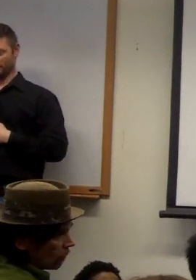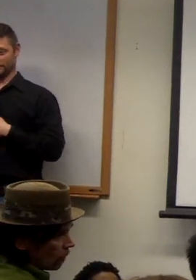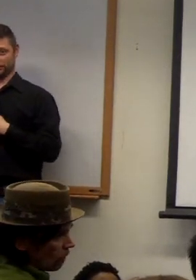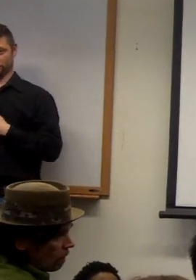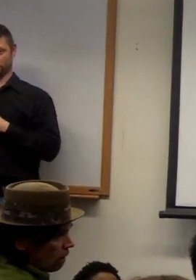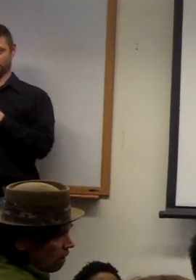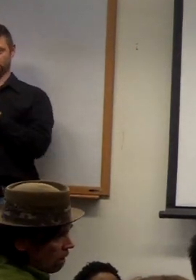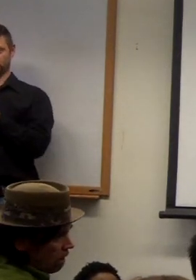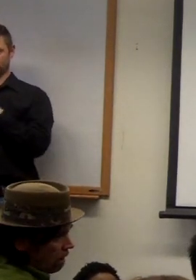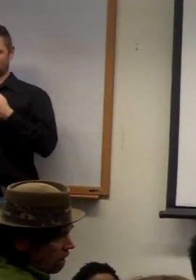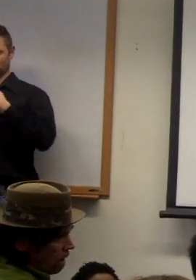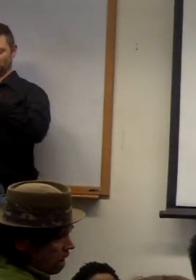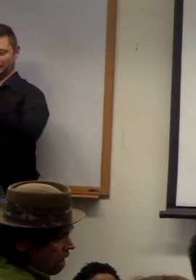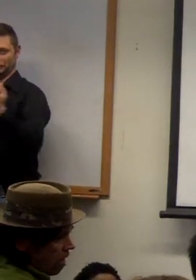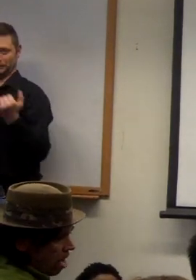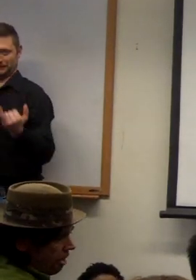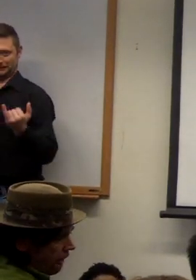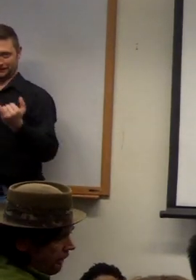And